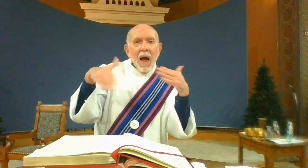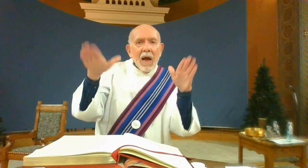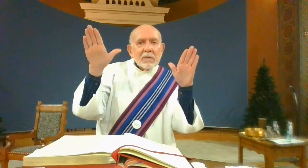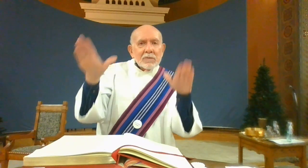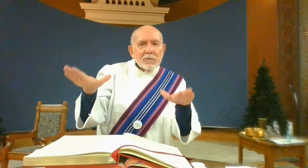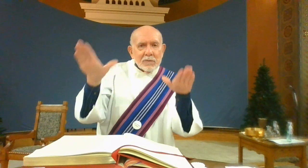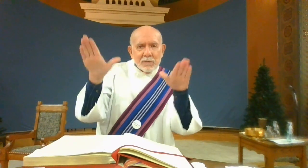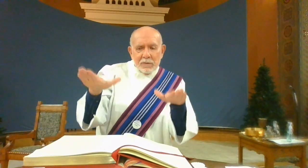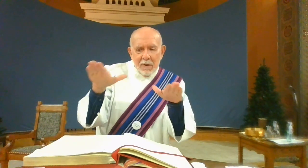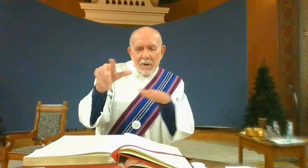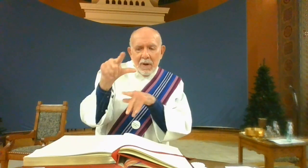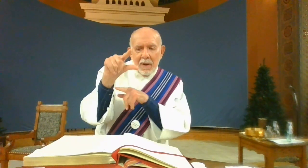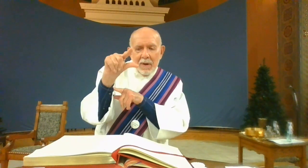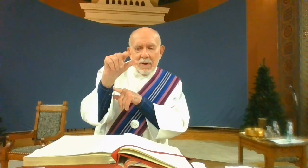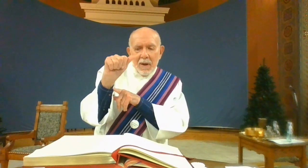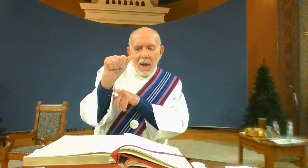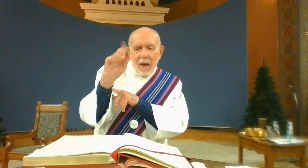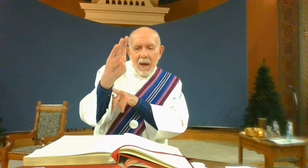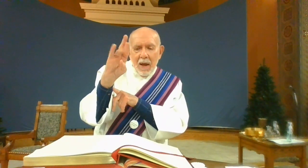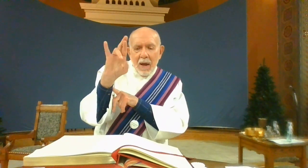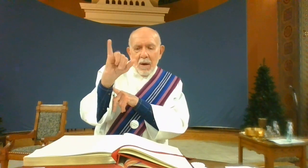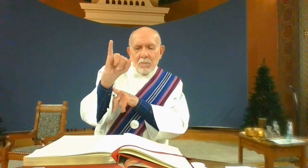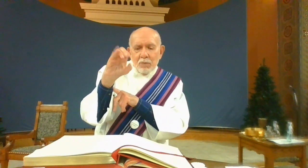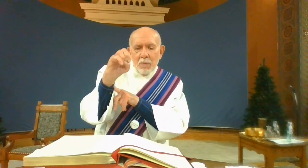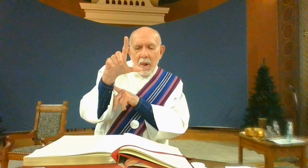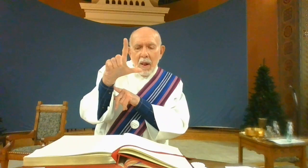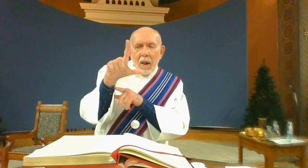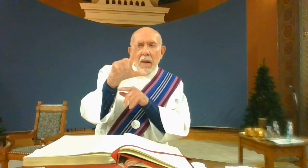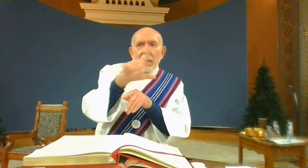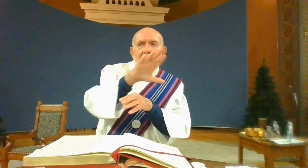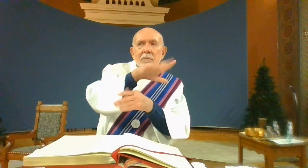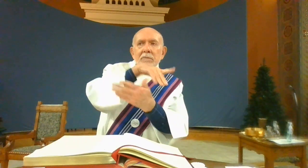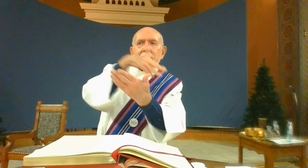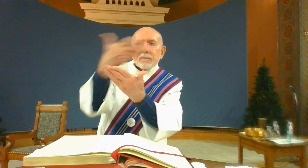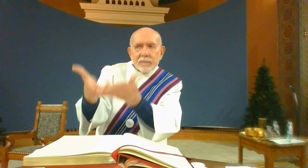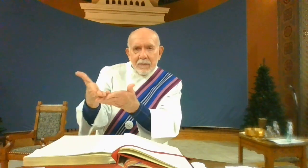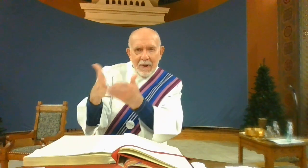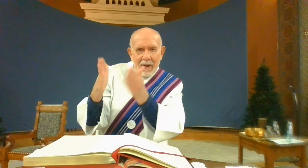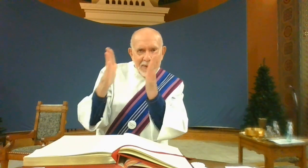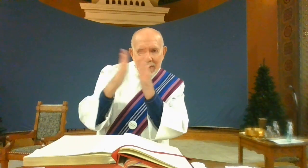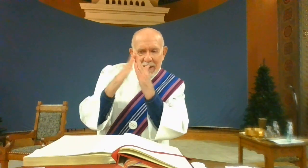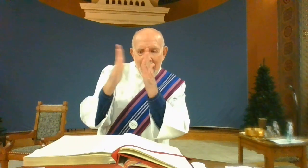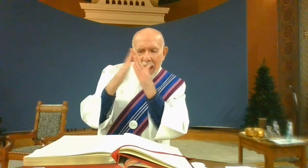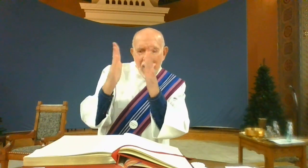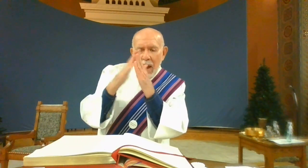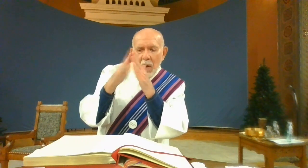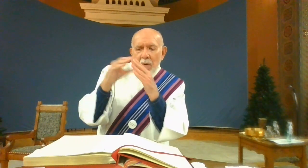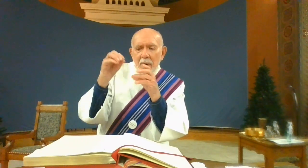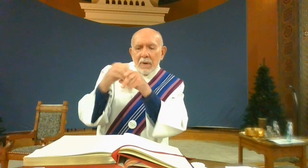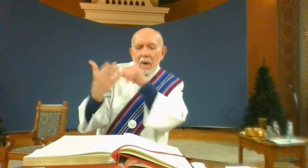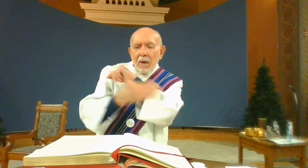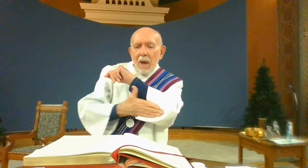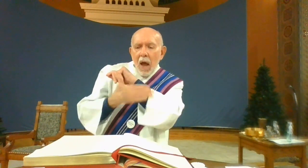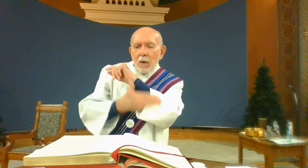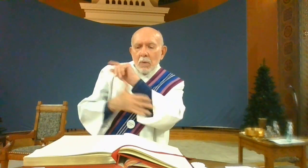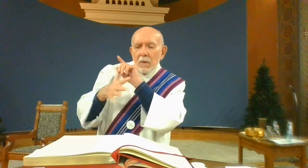The angel Gabriel was sent from God to a town of